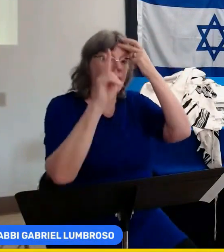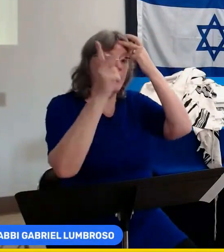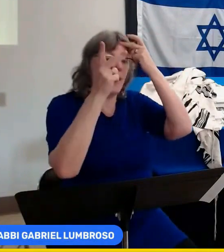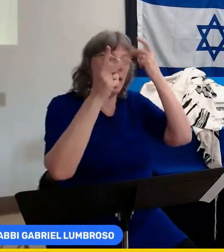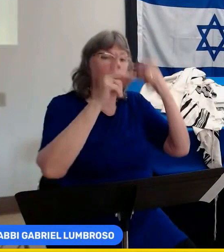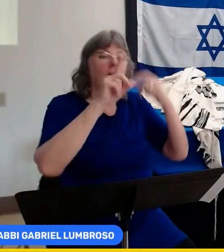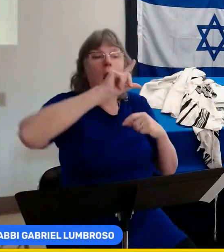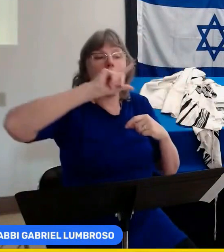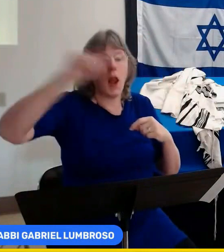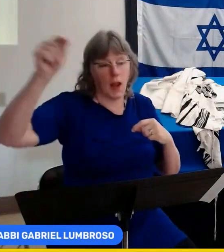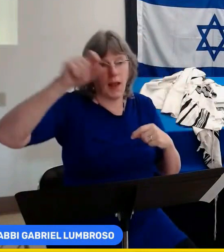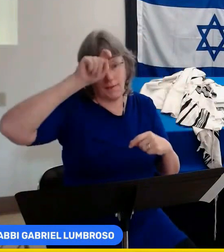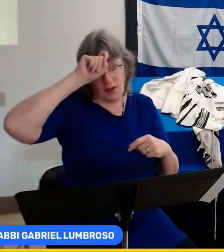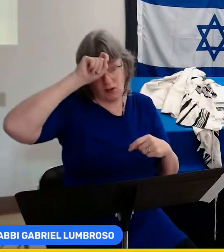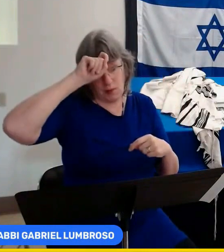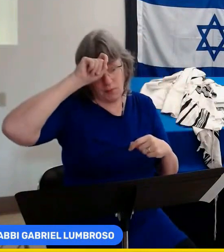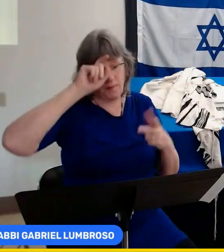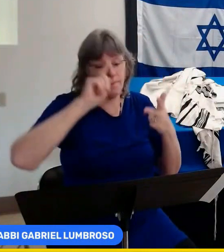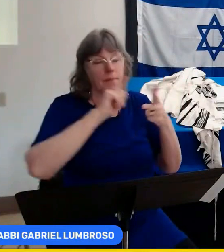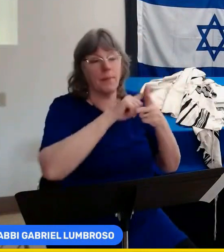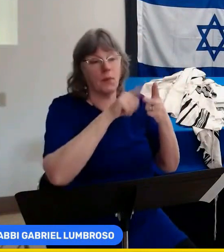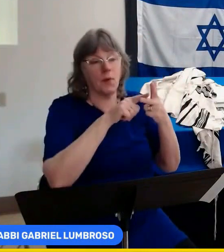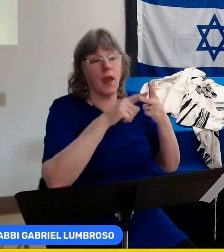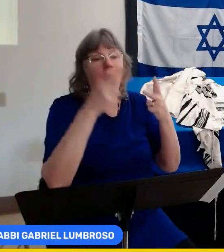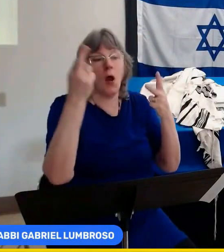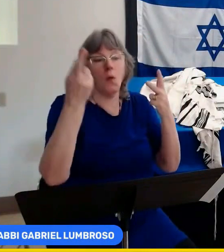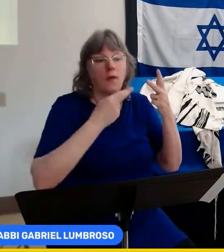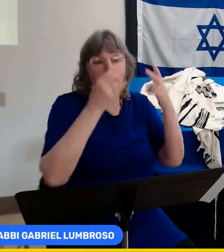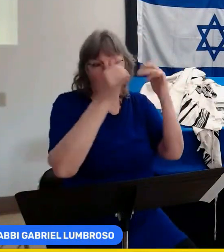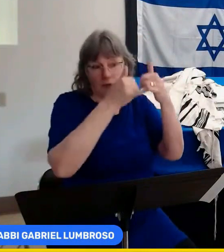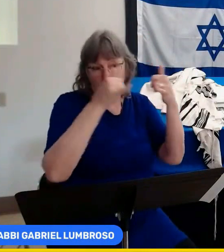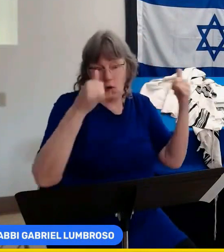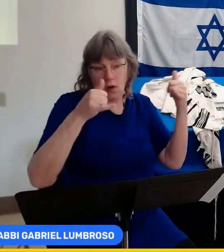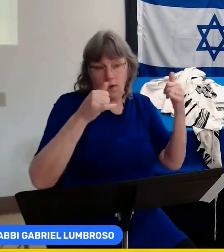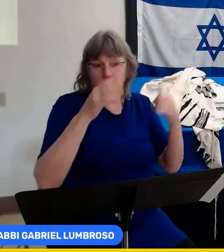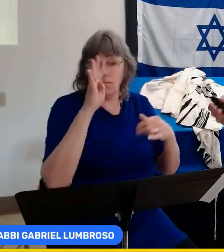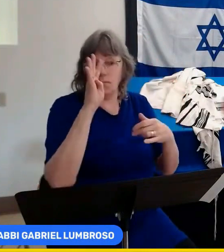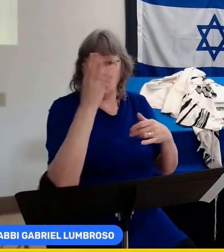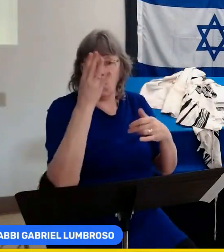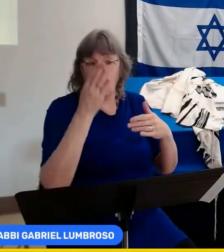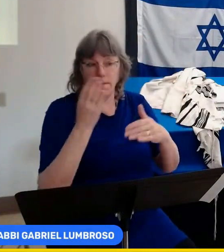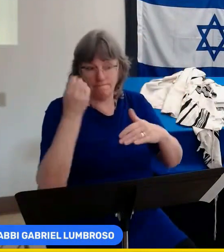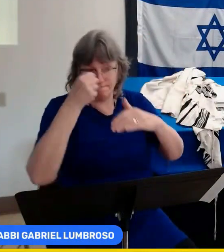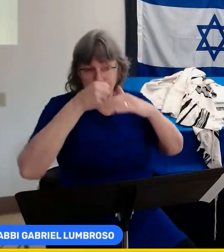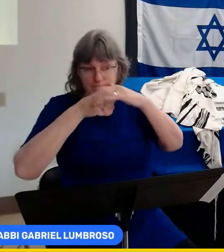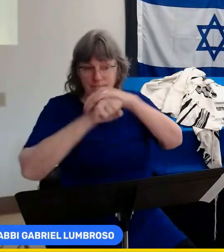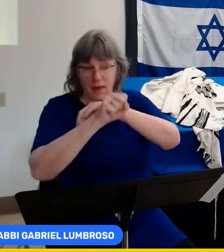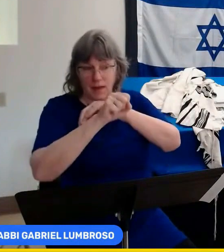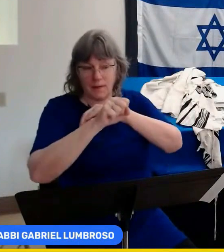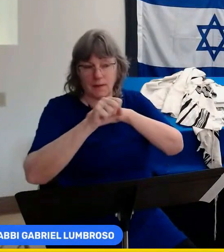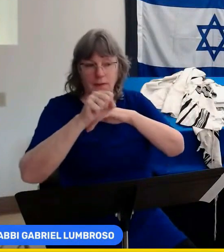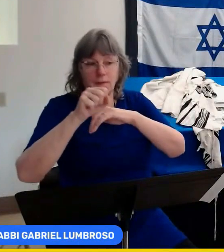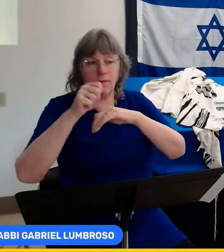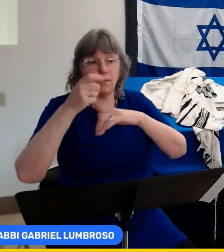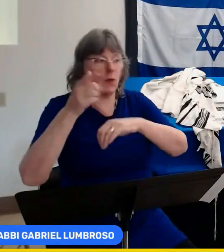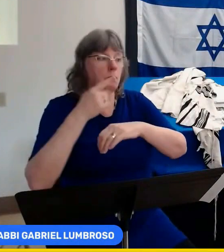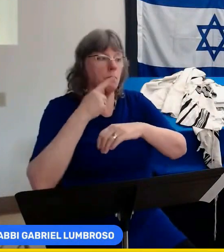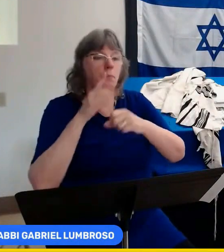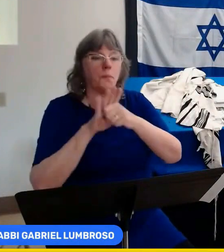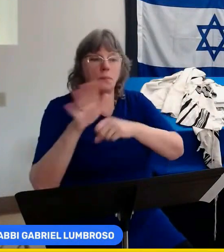Third, receive and learn the Torah. Four, enter the Promised Land. That's the full thing that Moshe